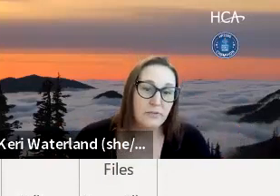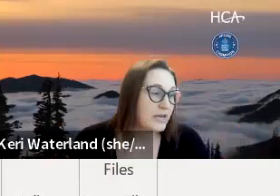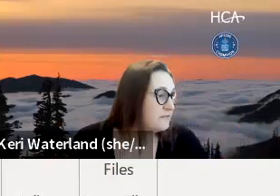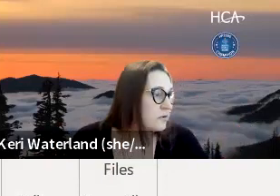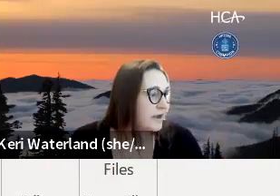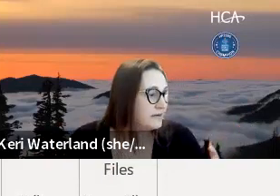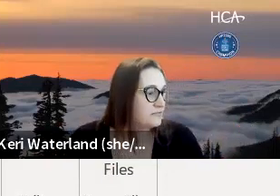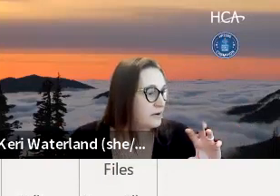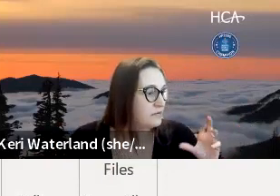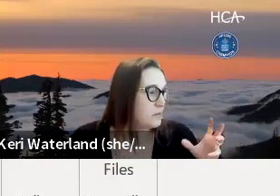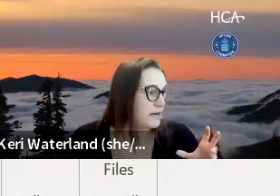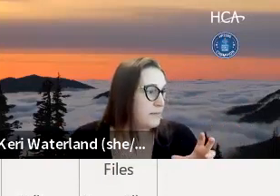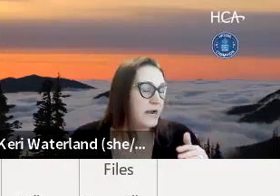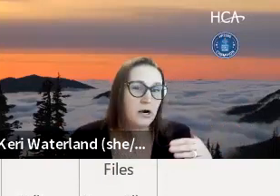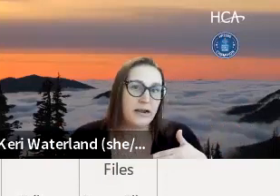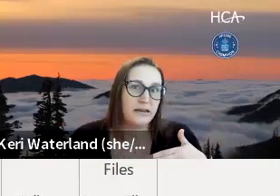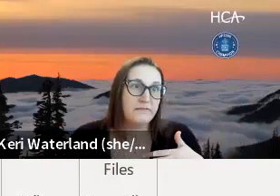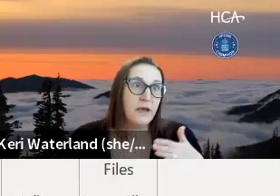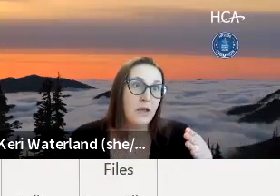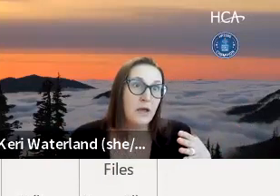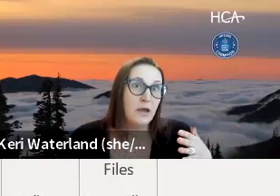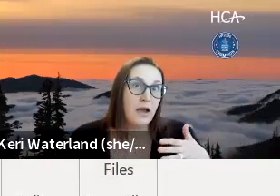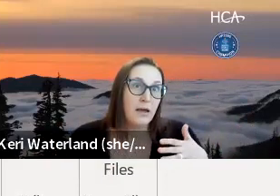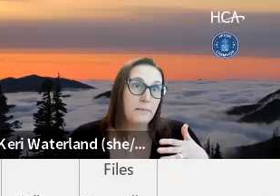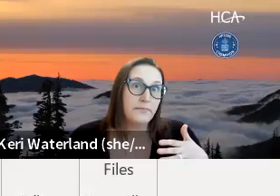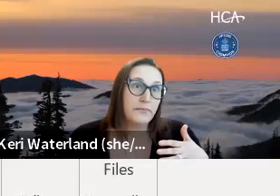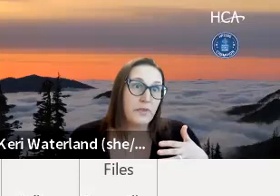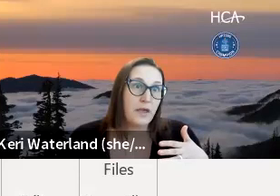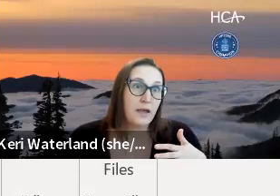how is all of it paid for? And if we really want to compare kind of